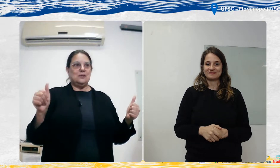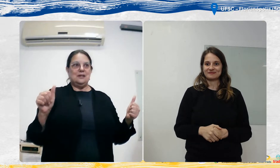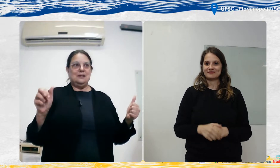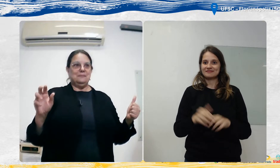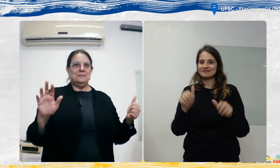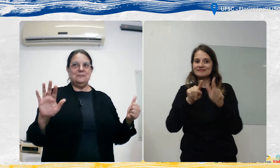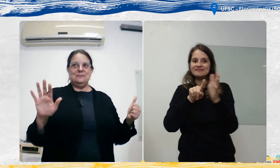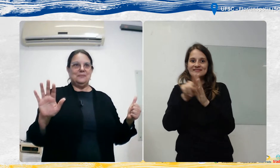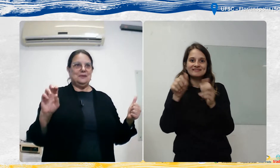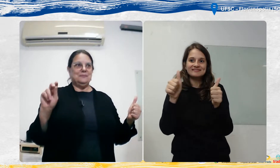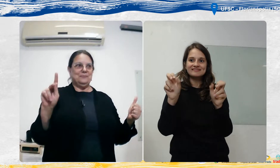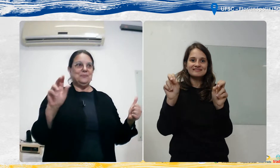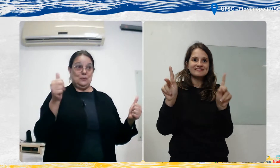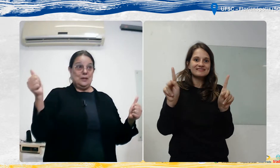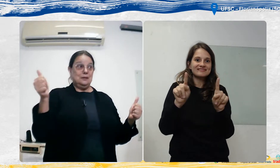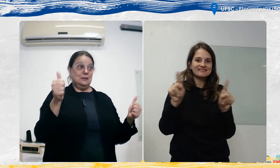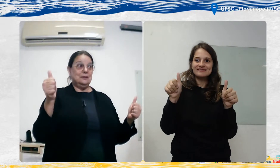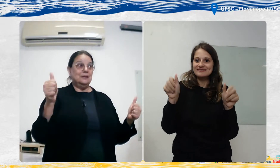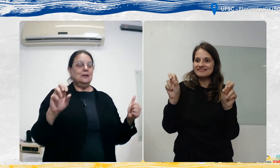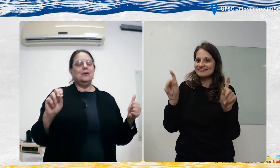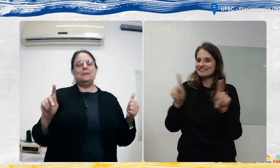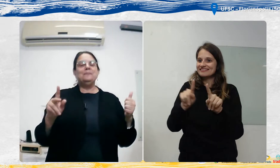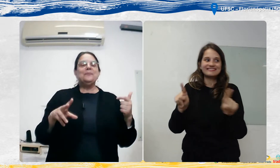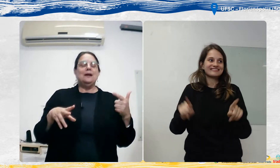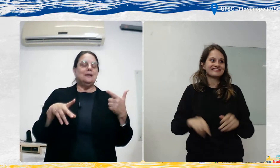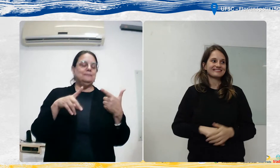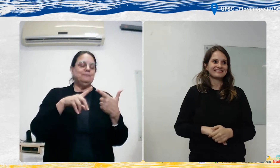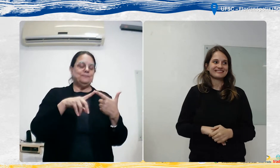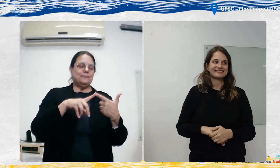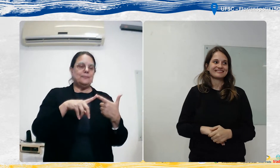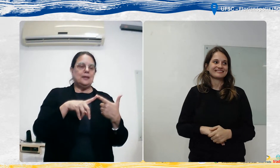Everything okay? Yeah. Okay. Right.